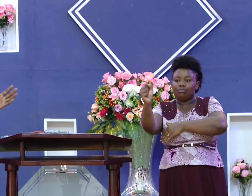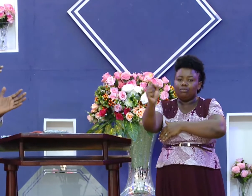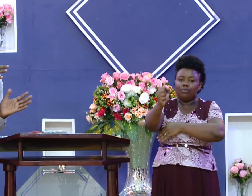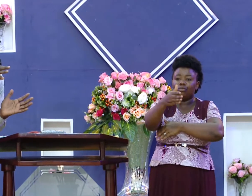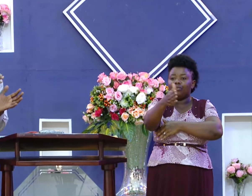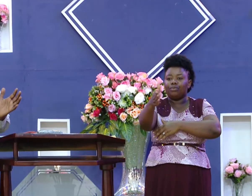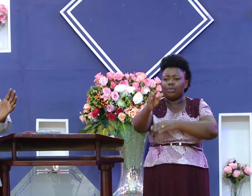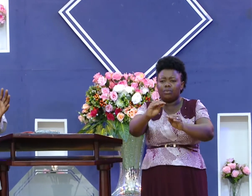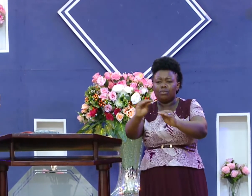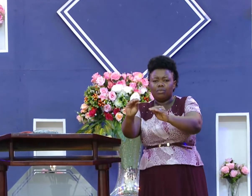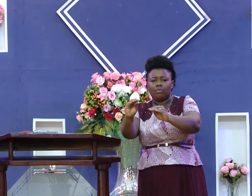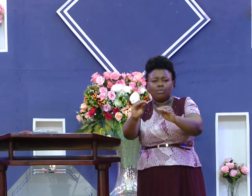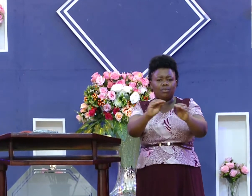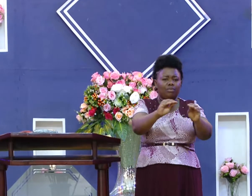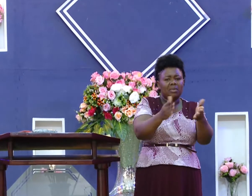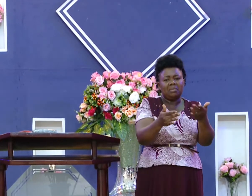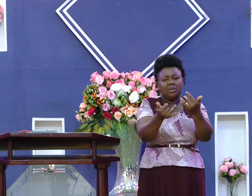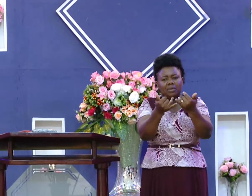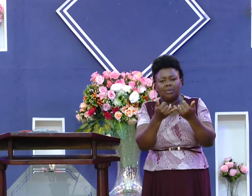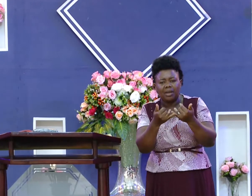our error.